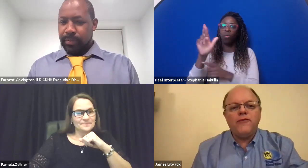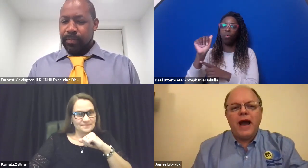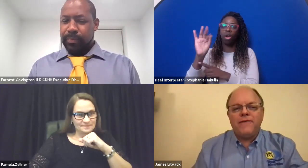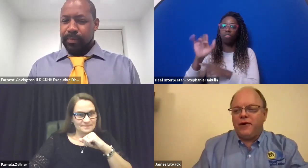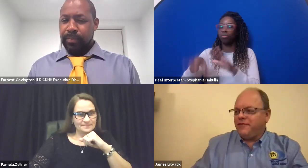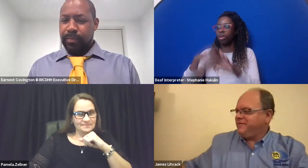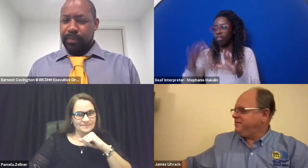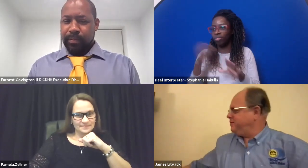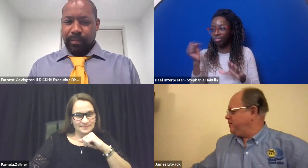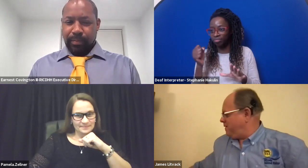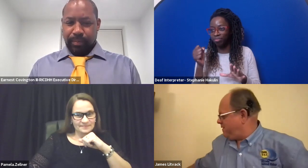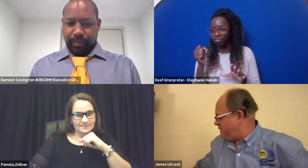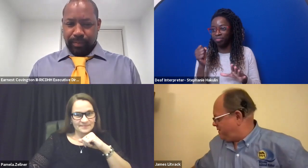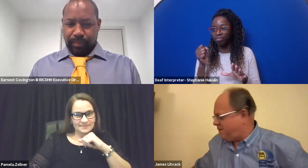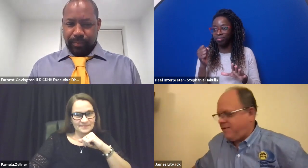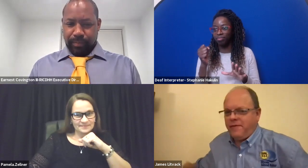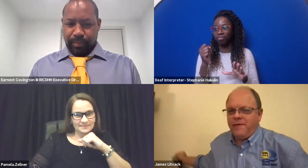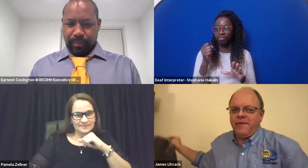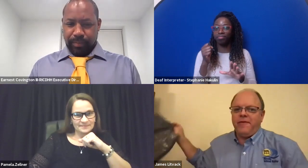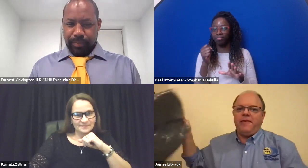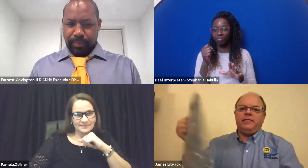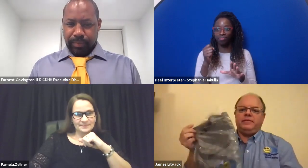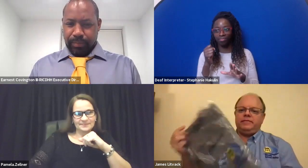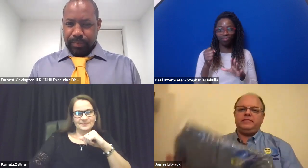One more raffle. One more raffle.